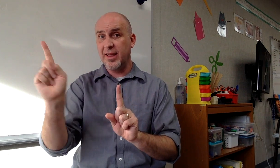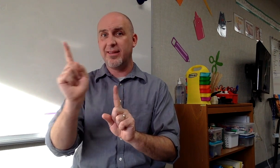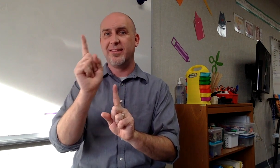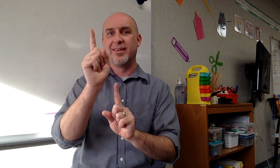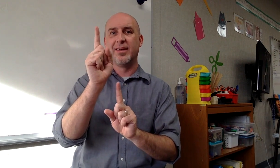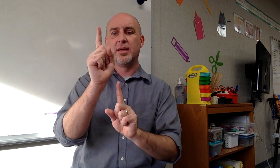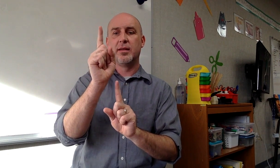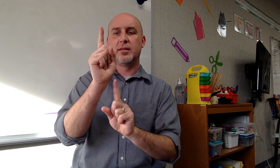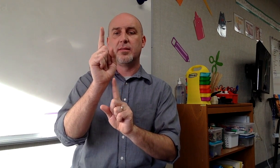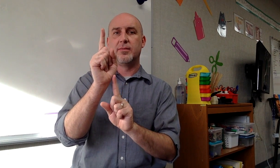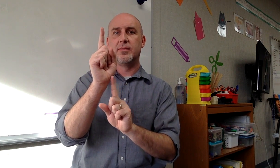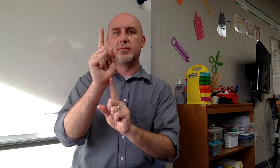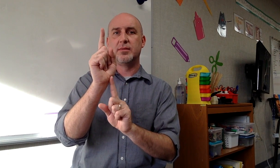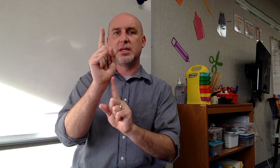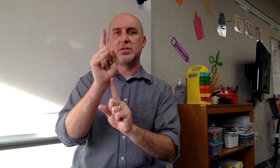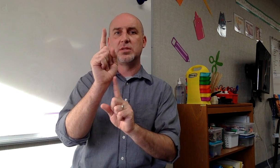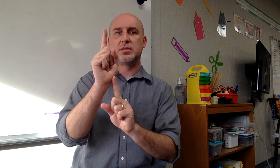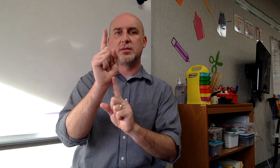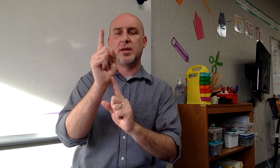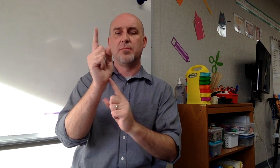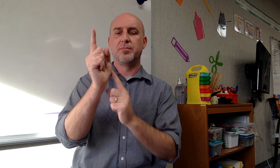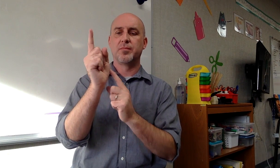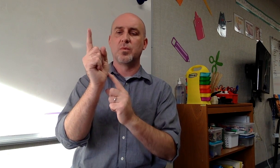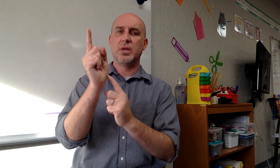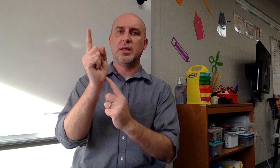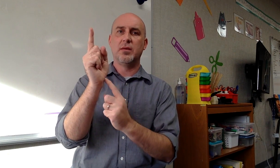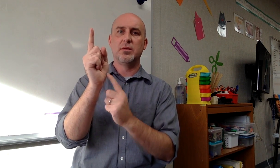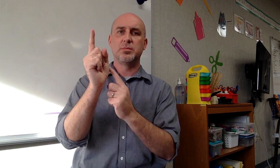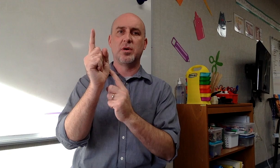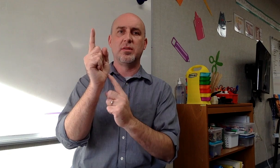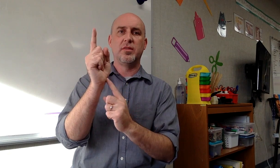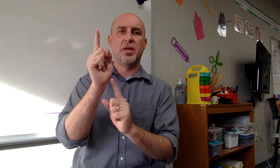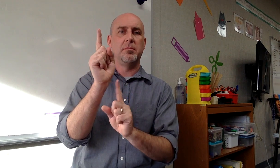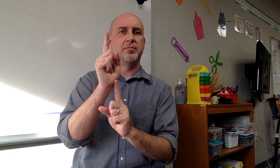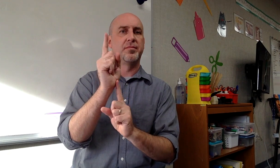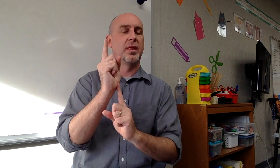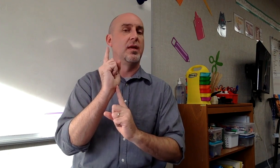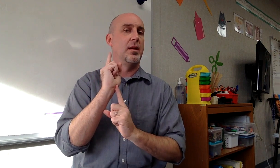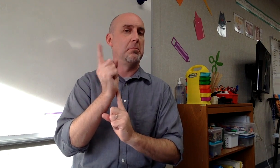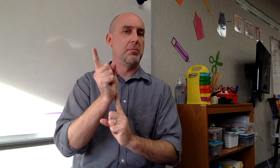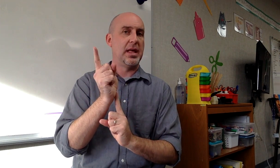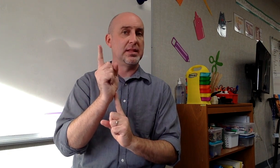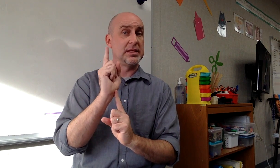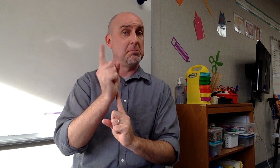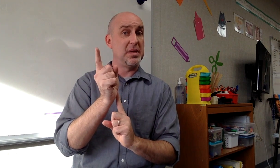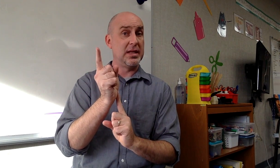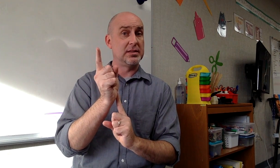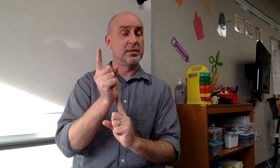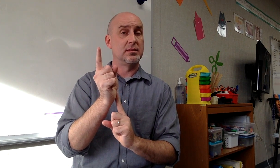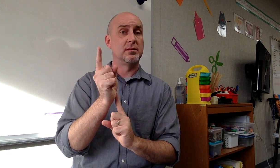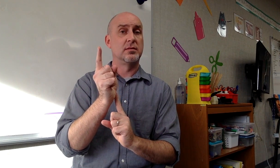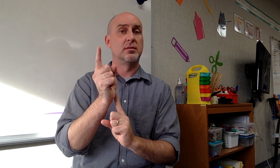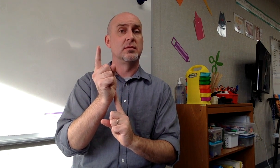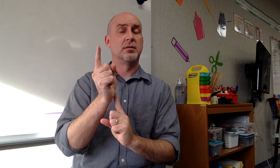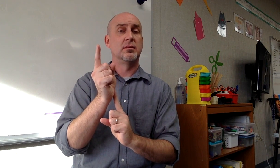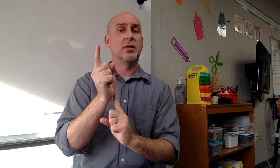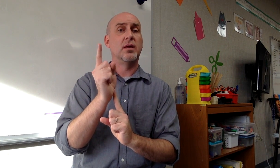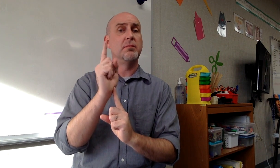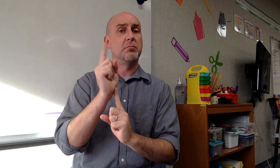hand, touches right here, this part of the thumb, and they say minute, okay,